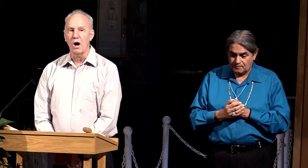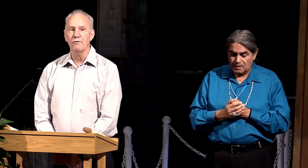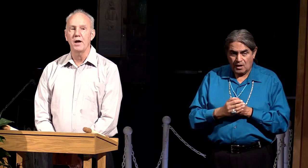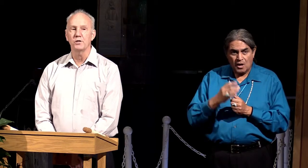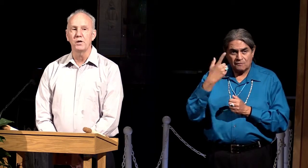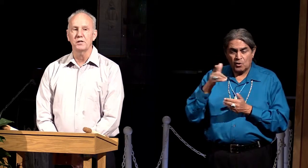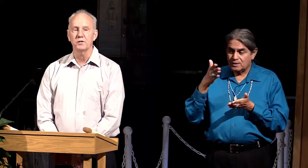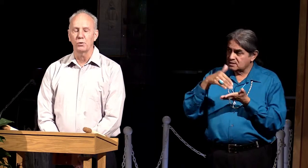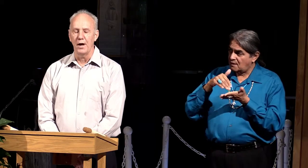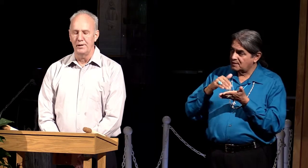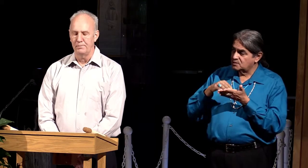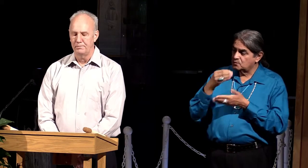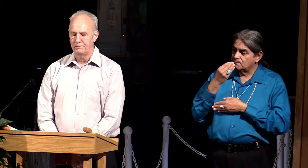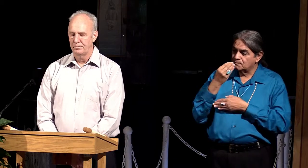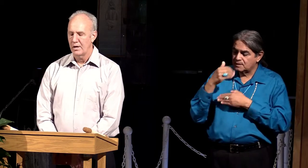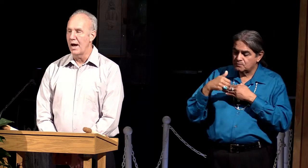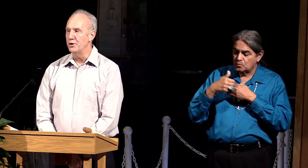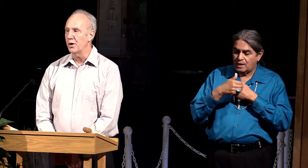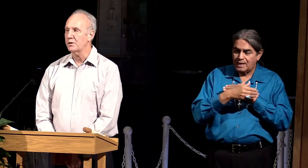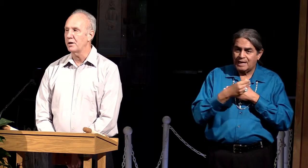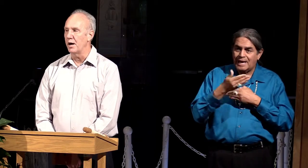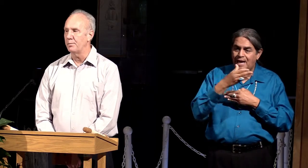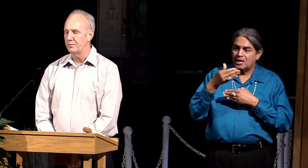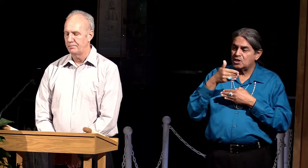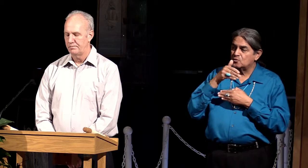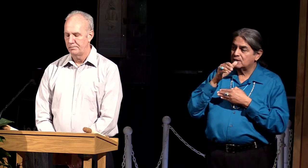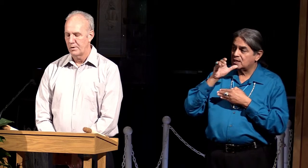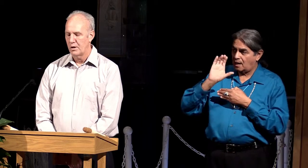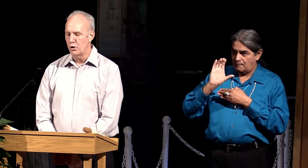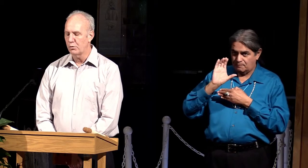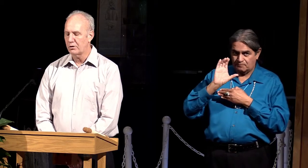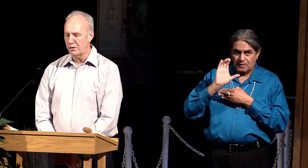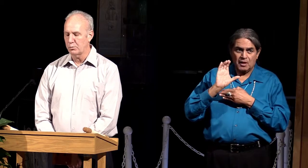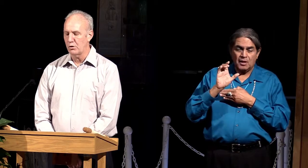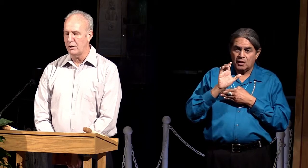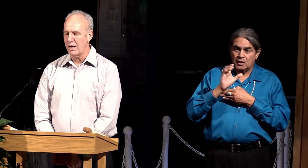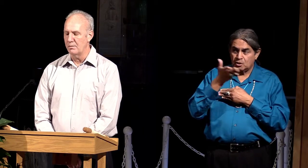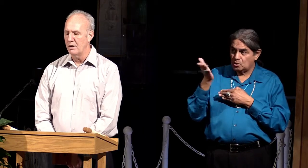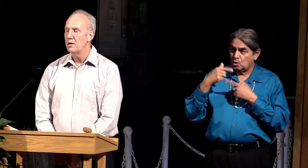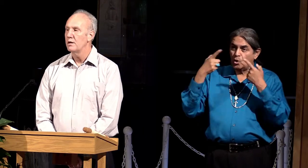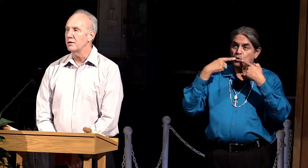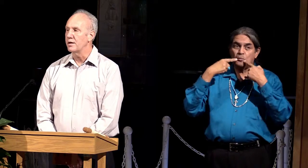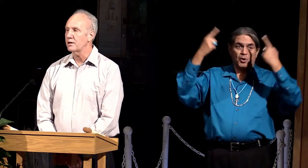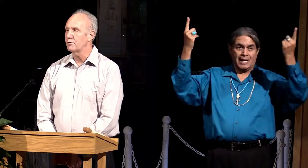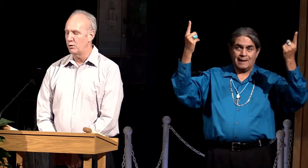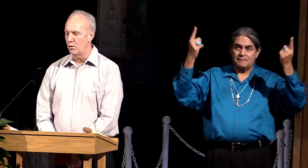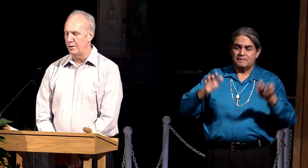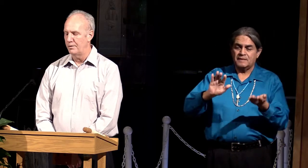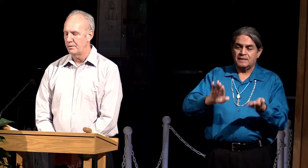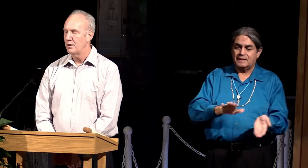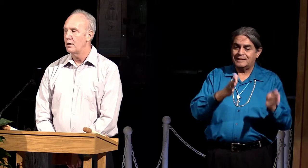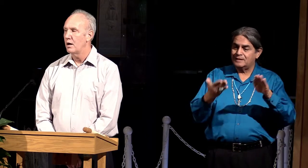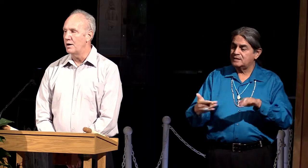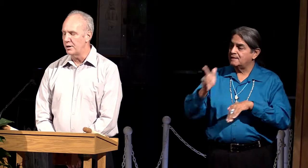For as often as you eat this bread and drink the cup, you proclaim the death of the